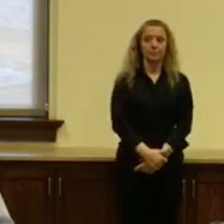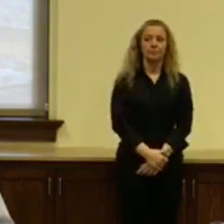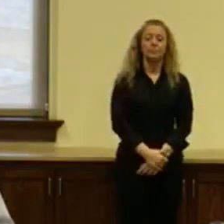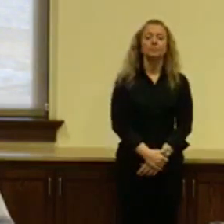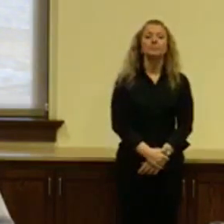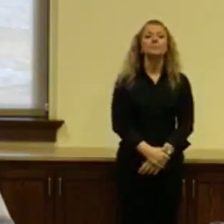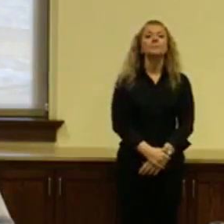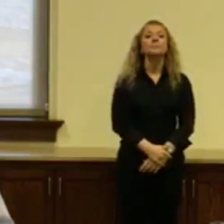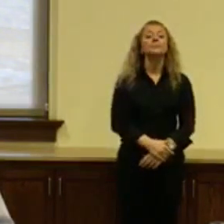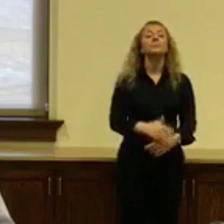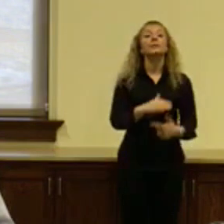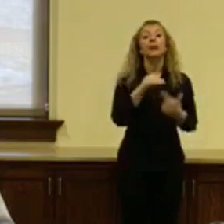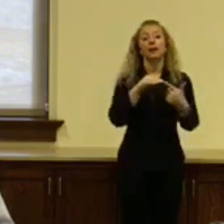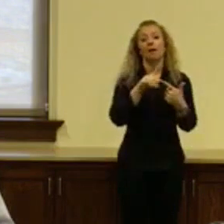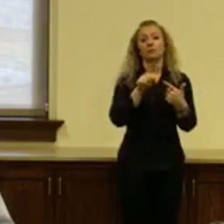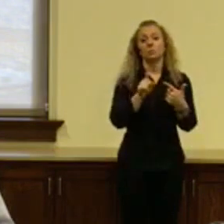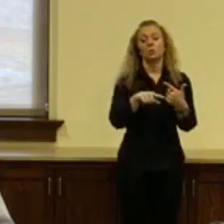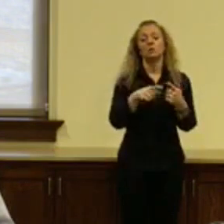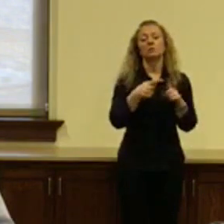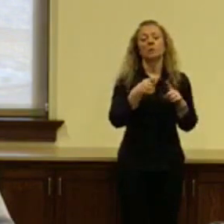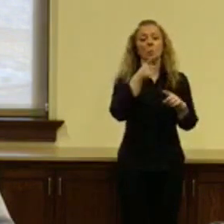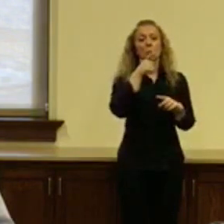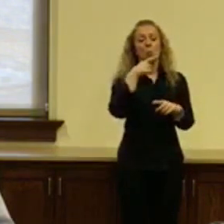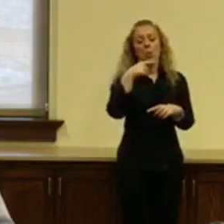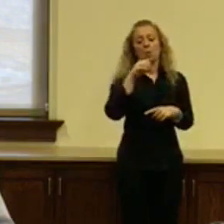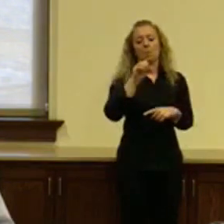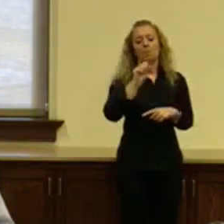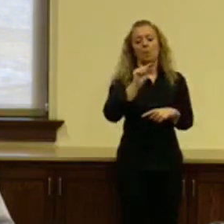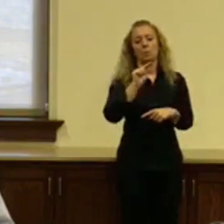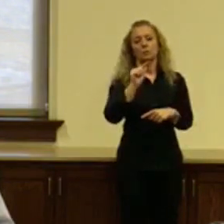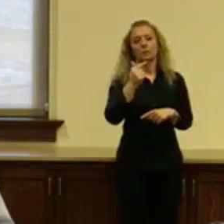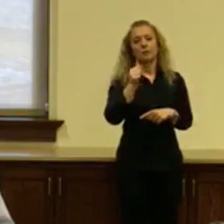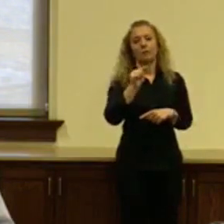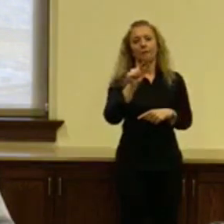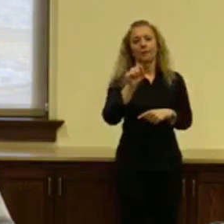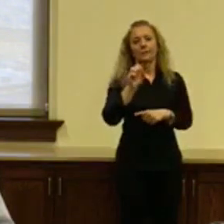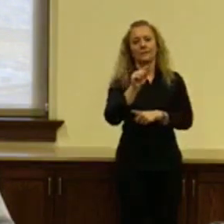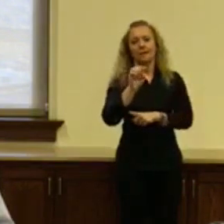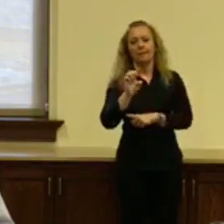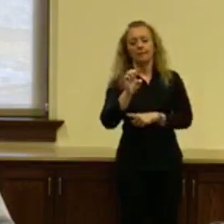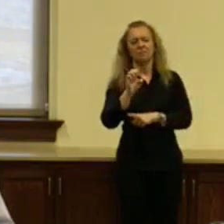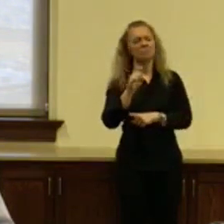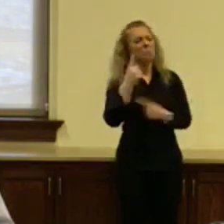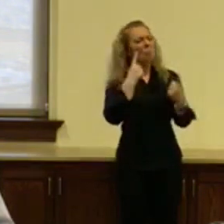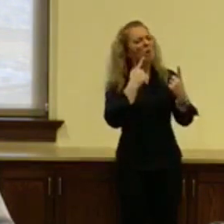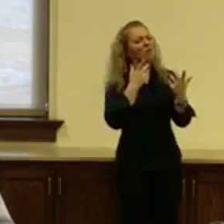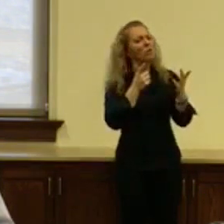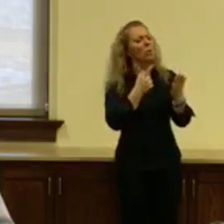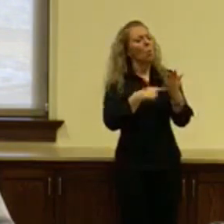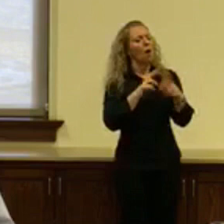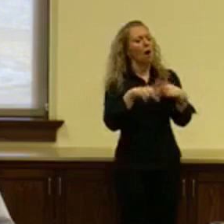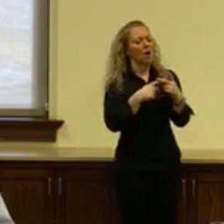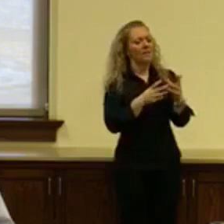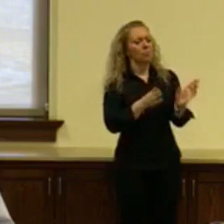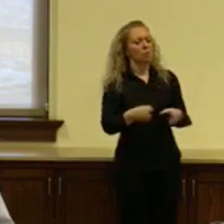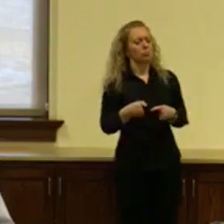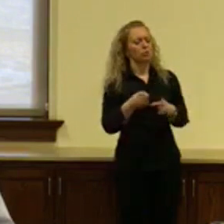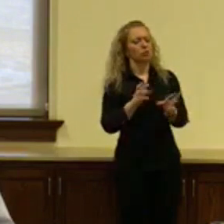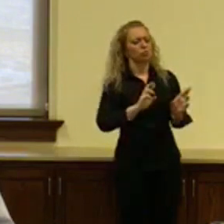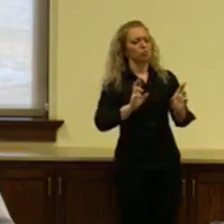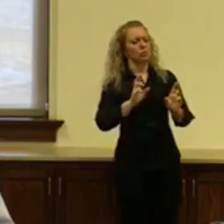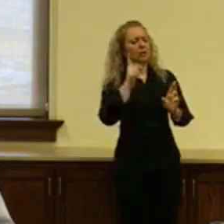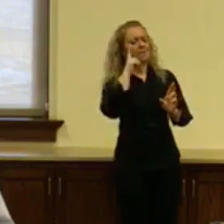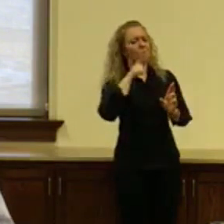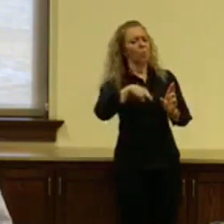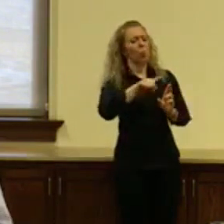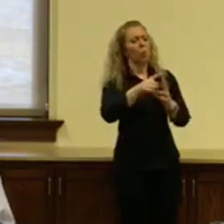The next question is from the Post-Gazette. What preparations are being made for a further release of prisoners from